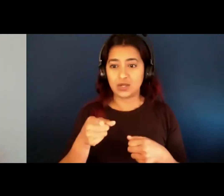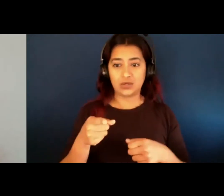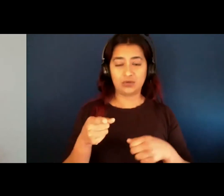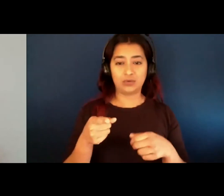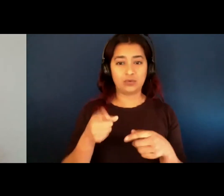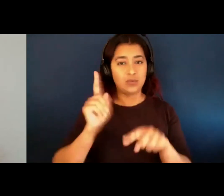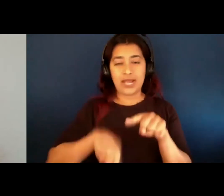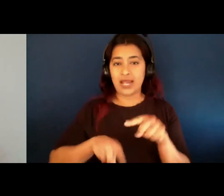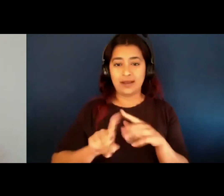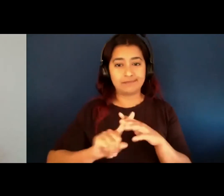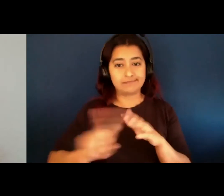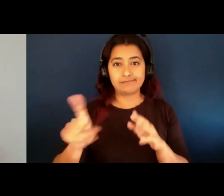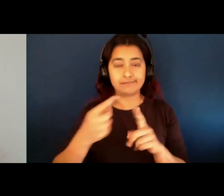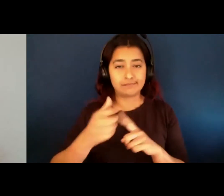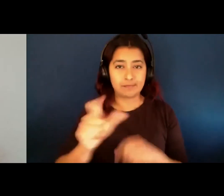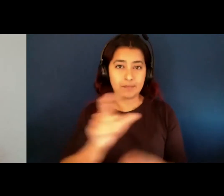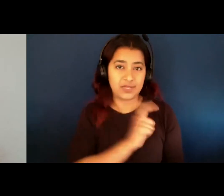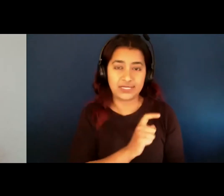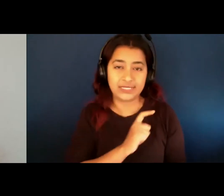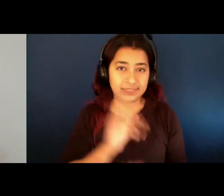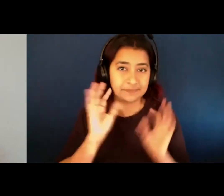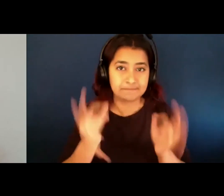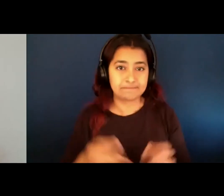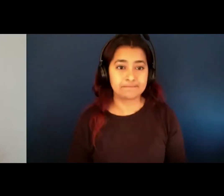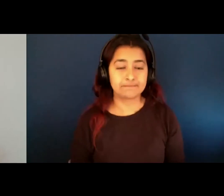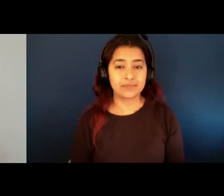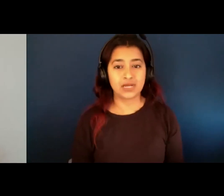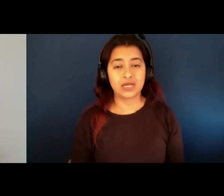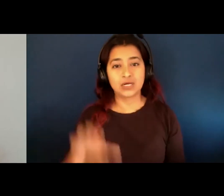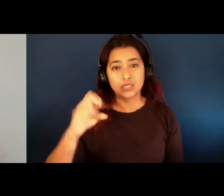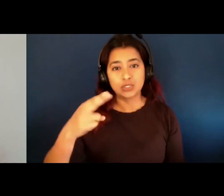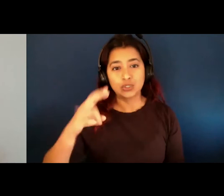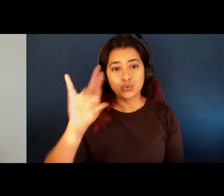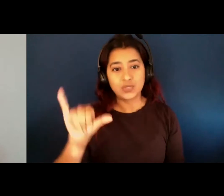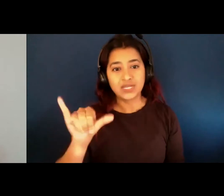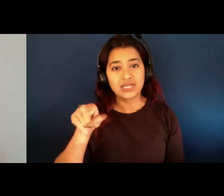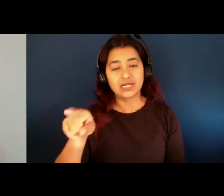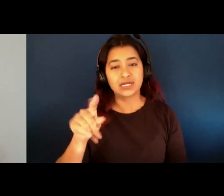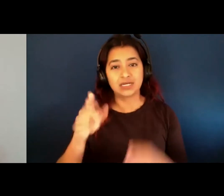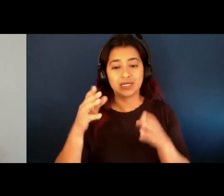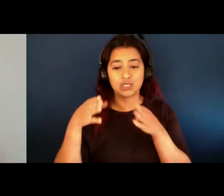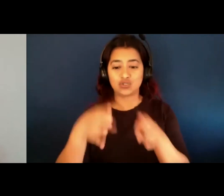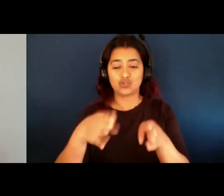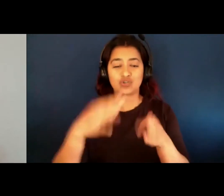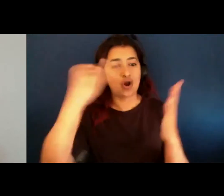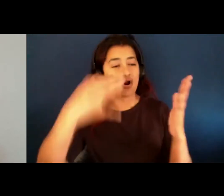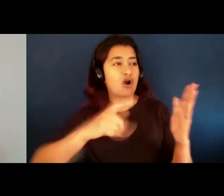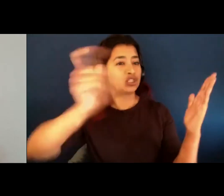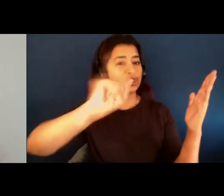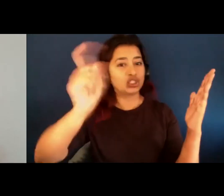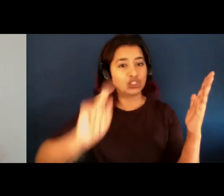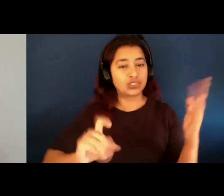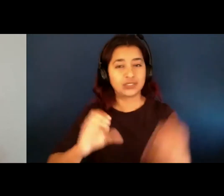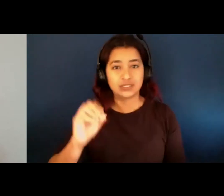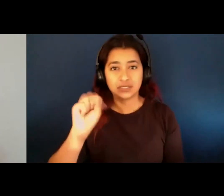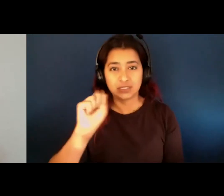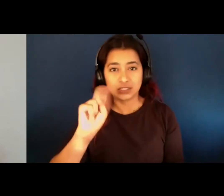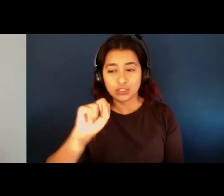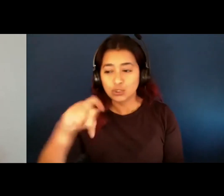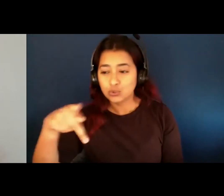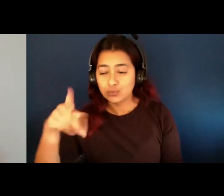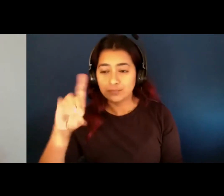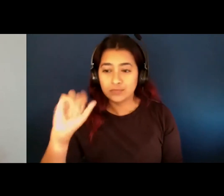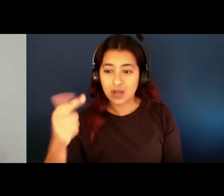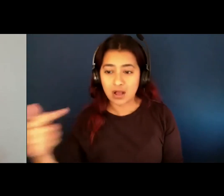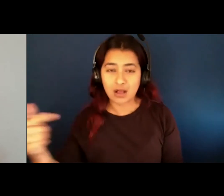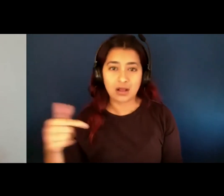cannot run away from the police. Chewy, the street artist, and his graffiti figures, Snoop Dogg, Bugs Bunny, El